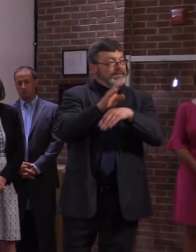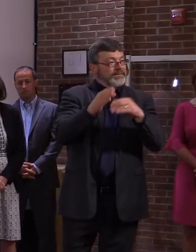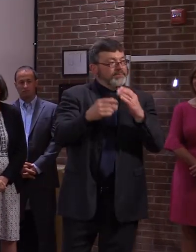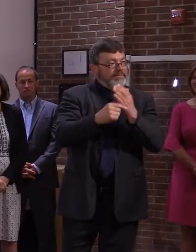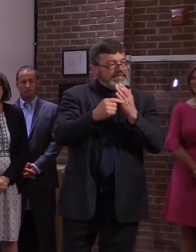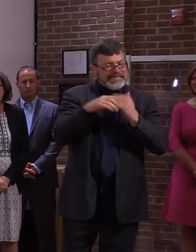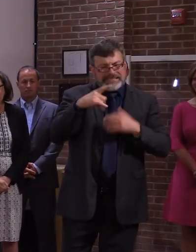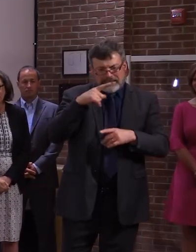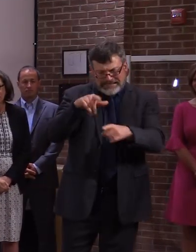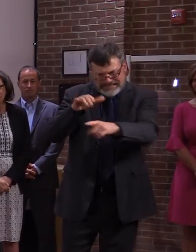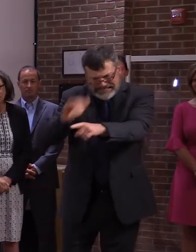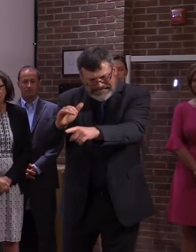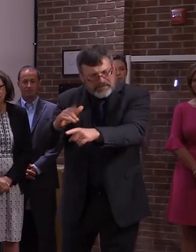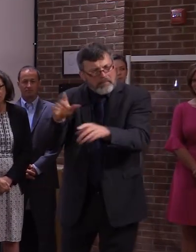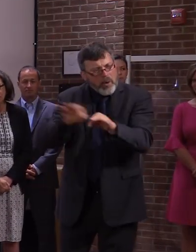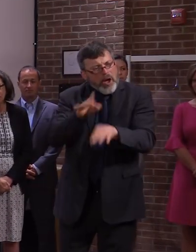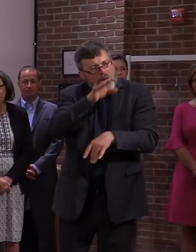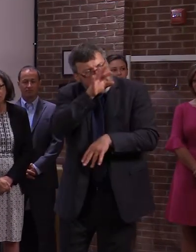can.